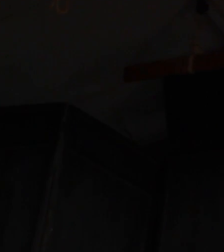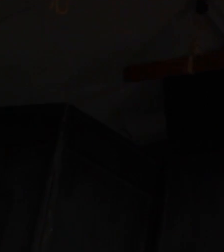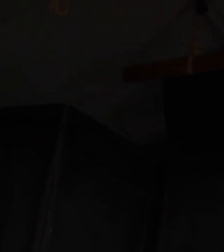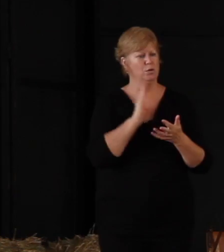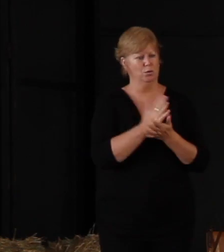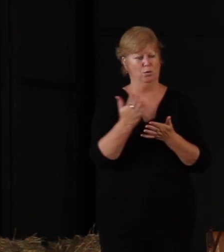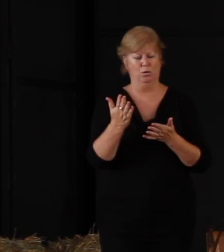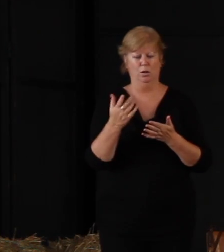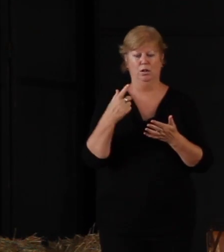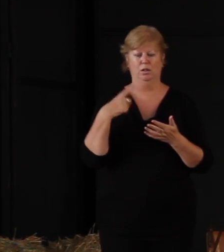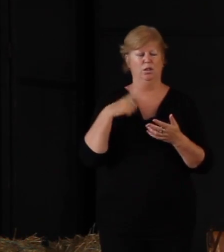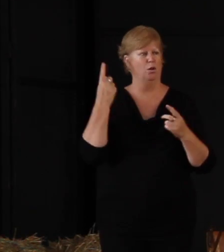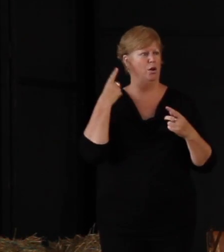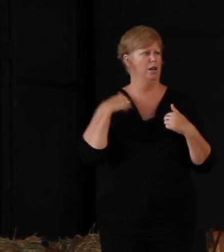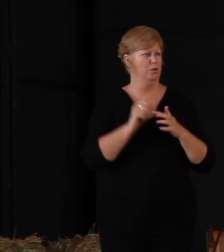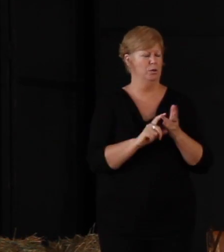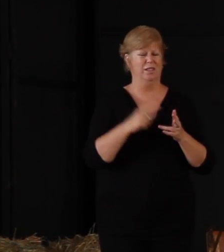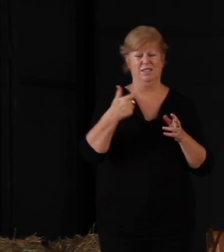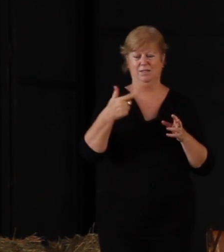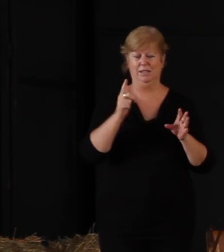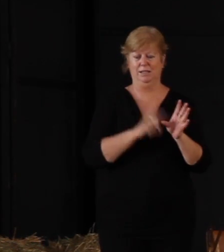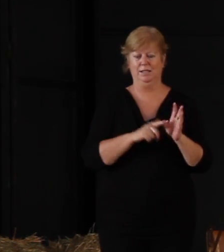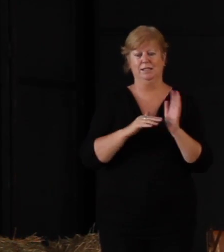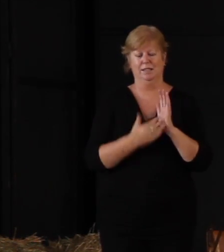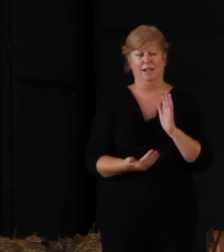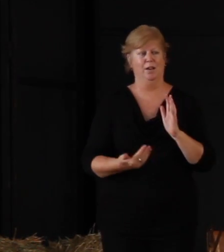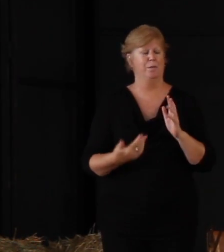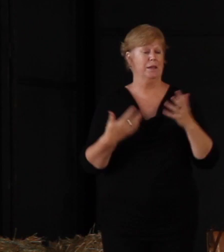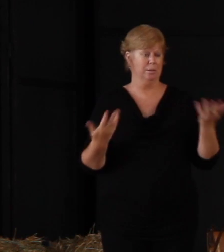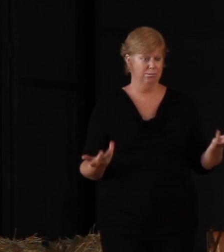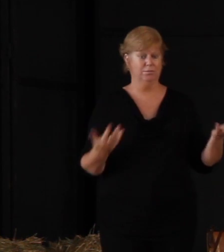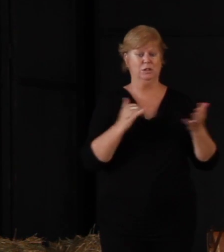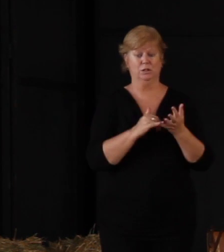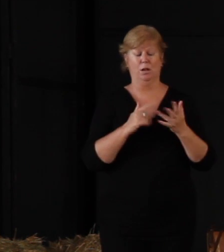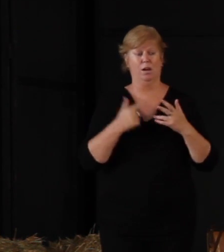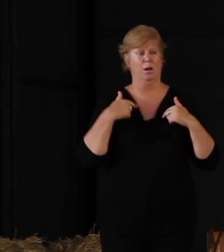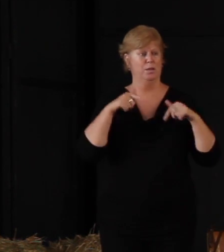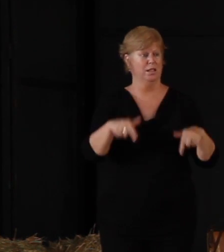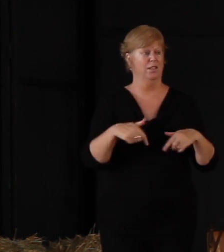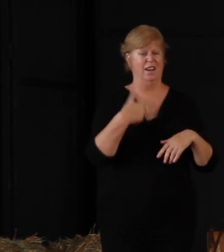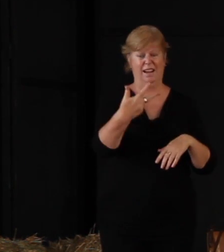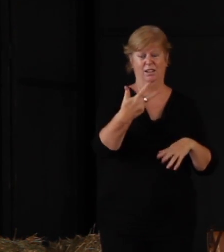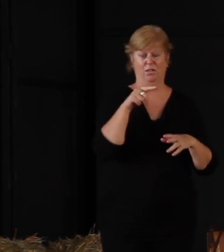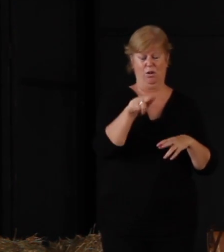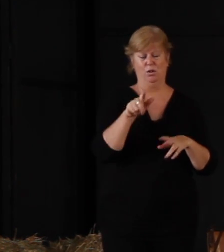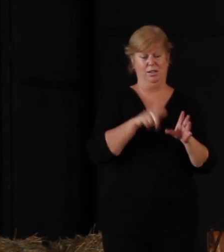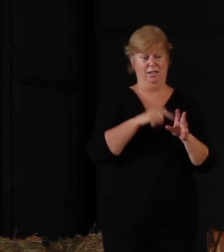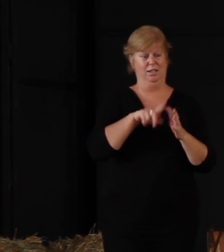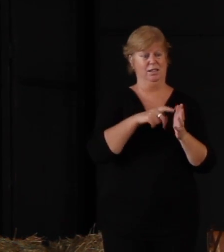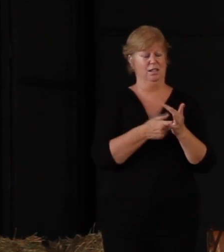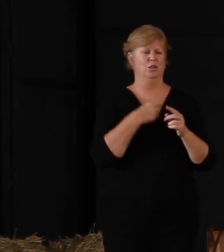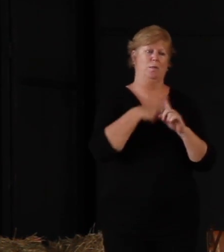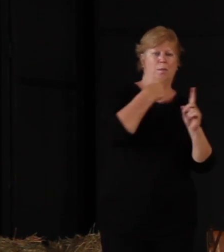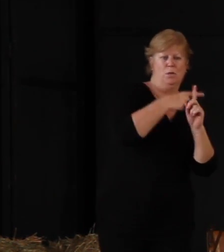sure because you heard that I've been doing this for 17 years. And so there I was for 8 of those years talking about